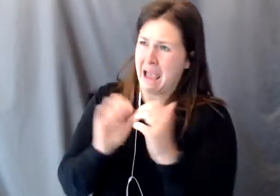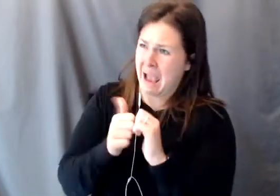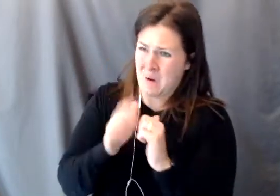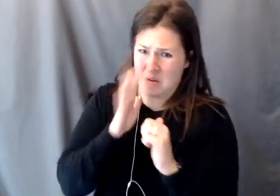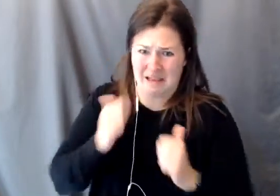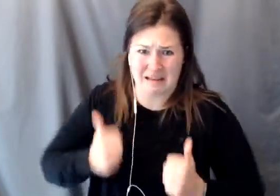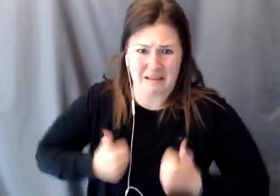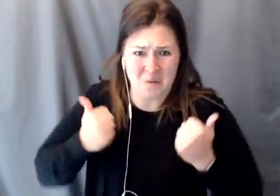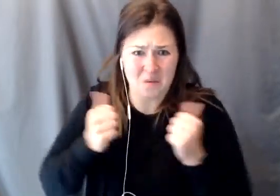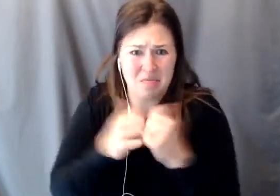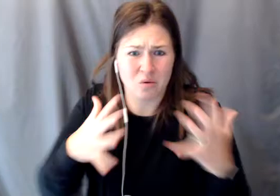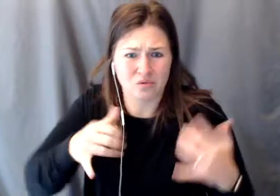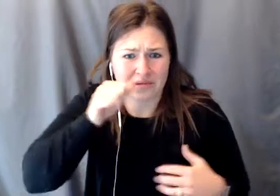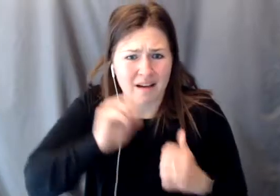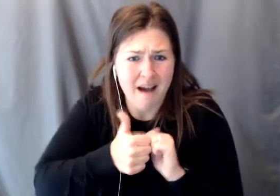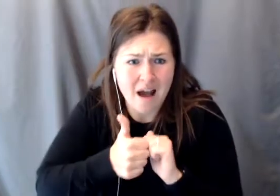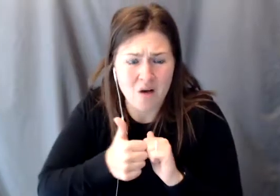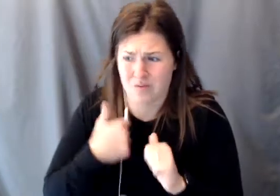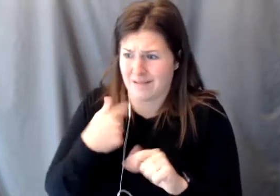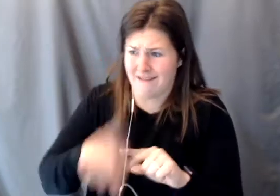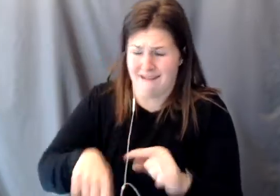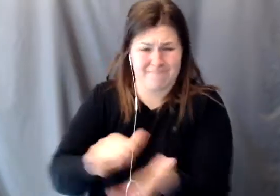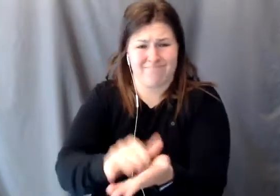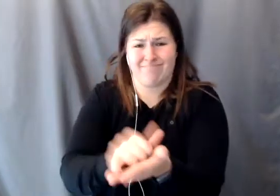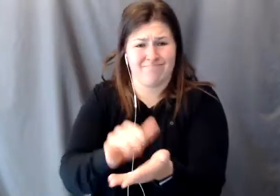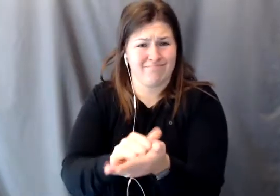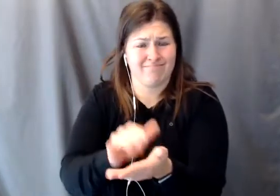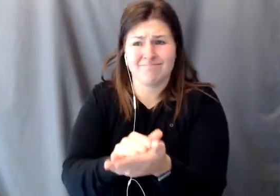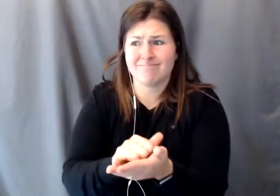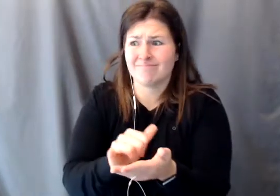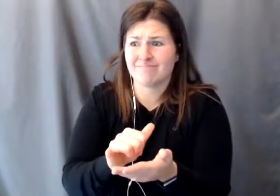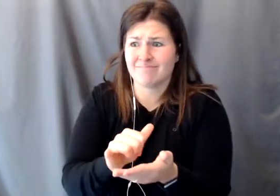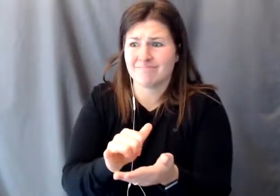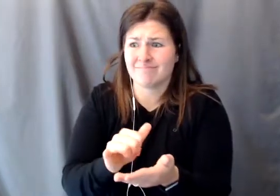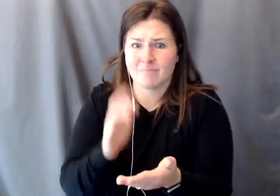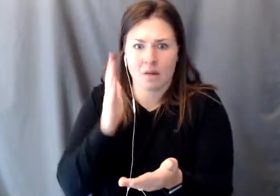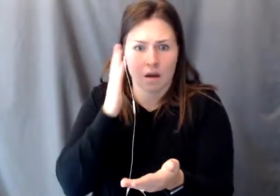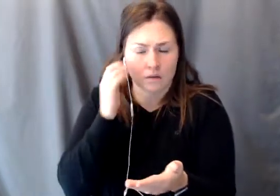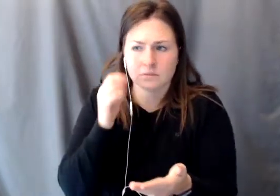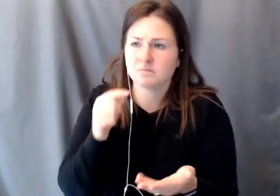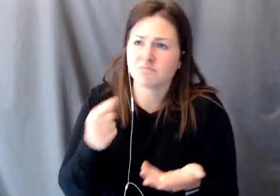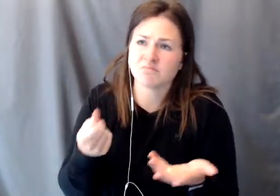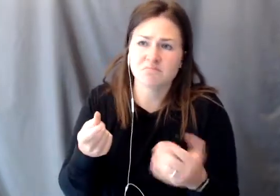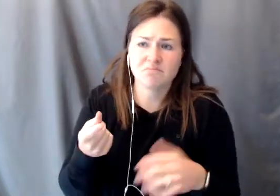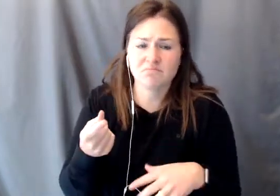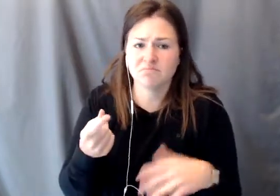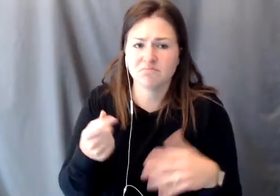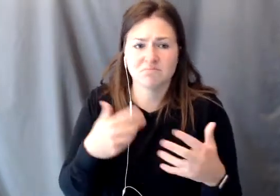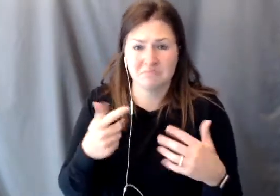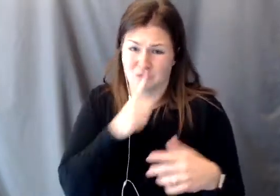And I just can't do this. Because all of a sudden I was so, I was scared. I was